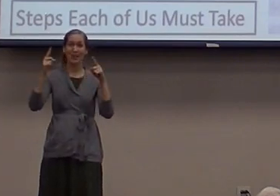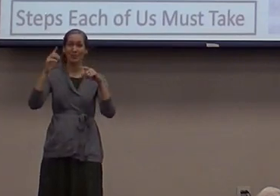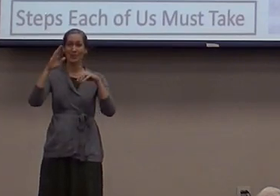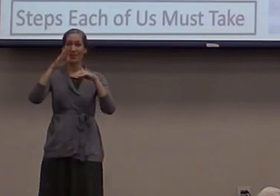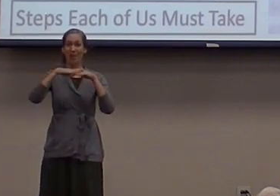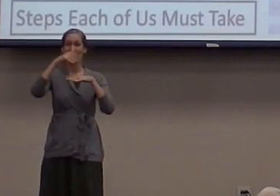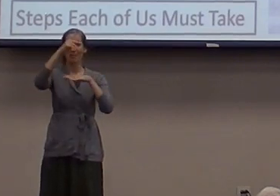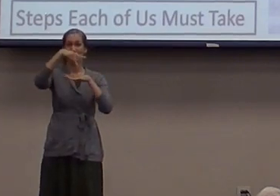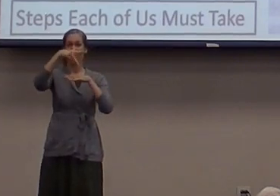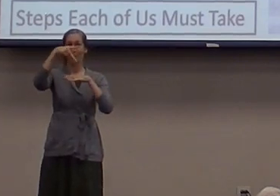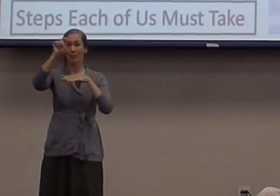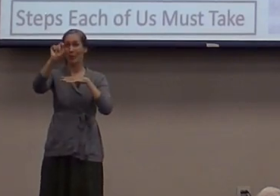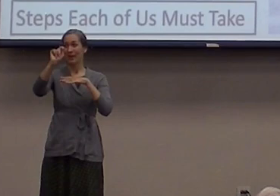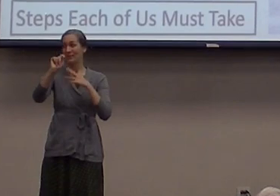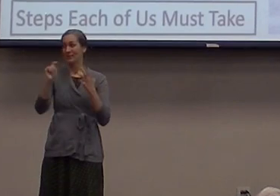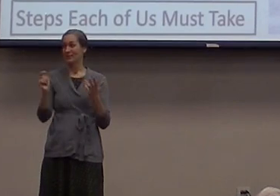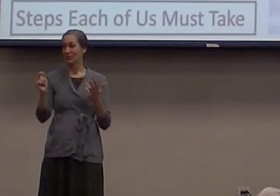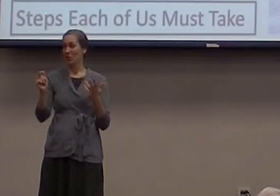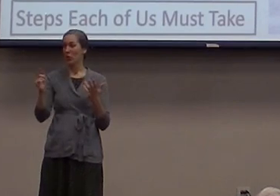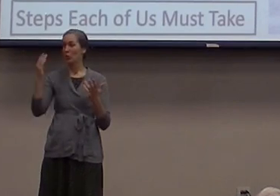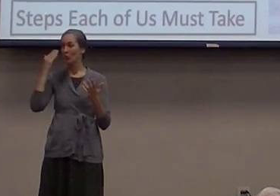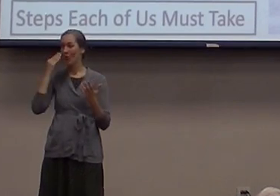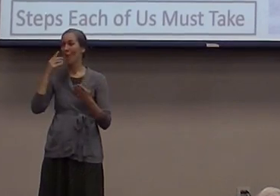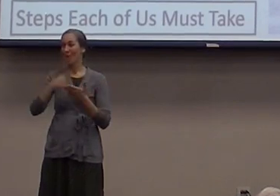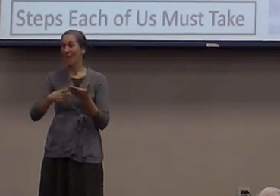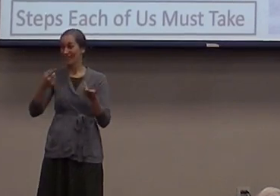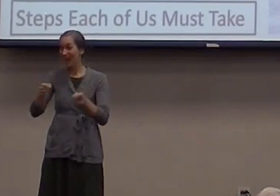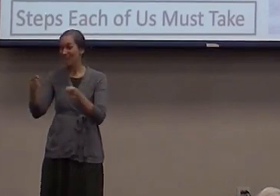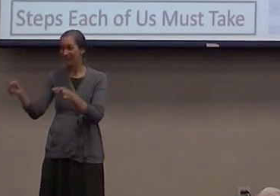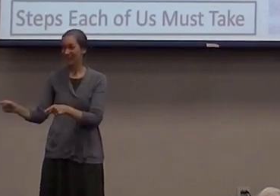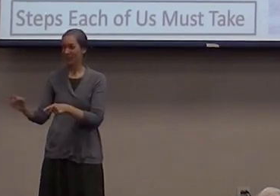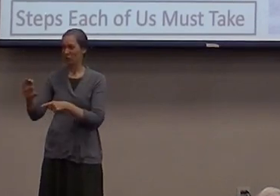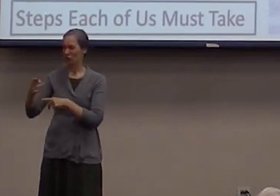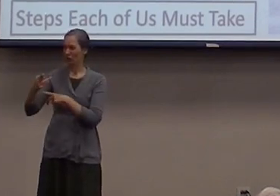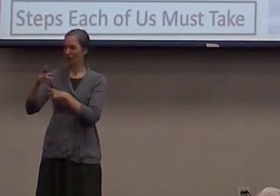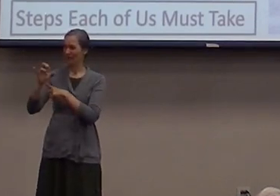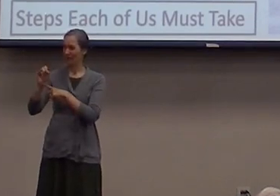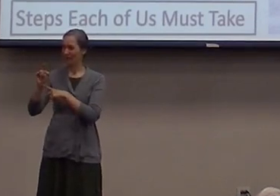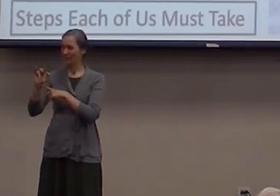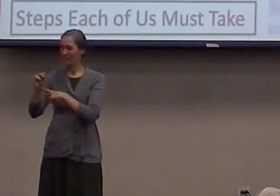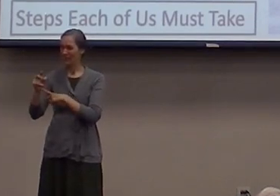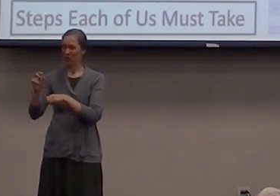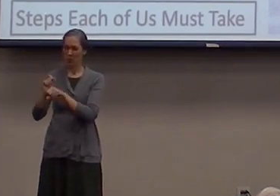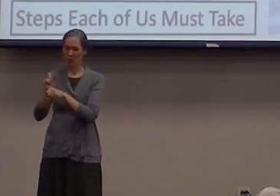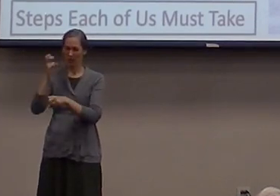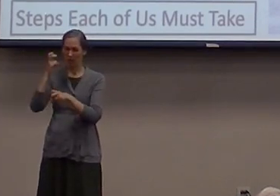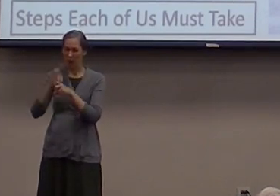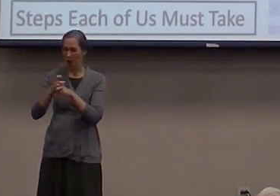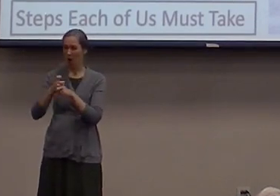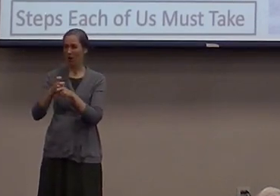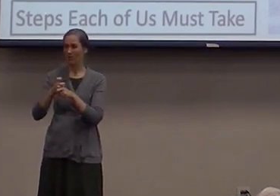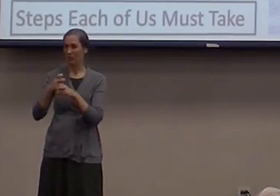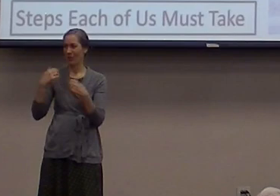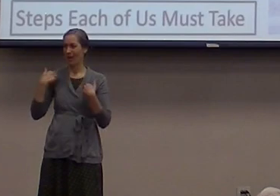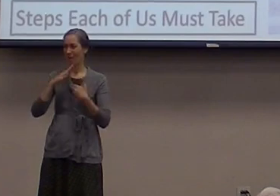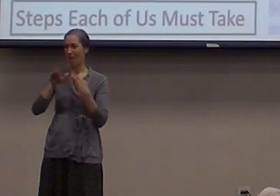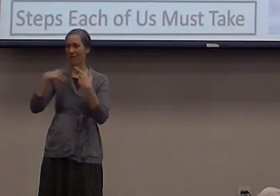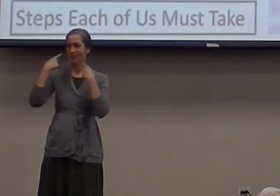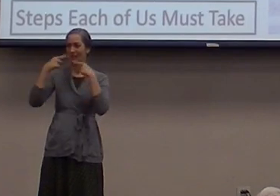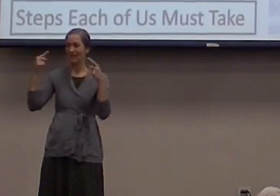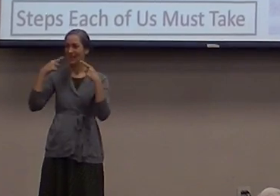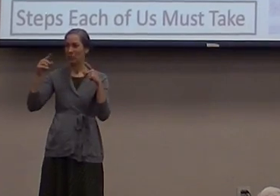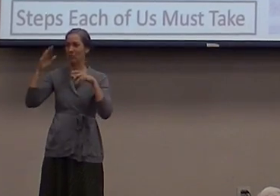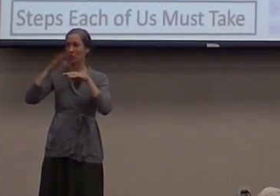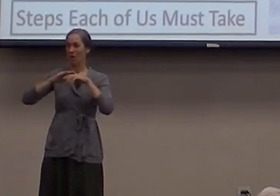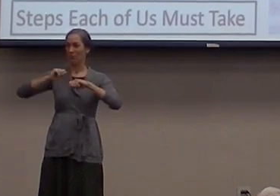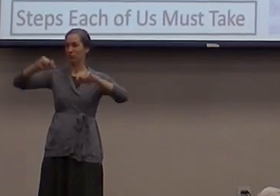what's happening. Christian's been working hard to have every announcement possible ready to flash on the screen, which is good because we